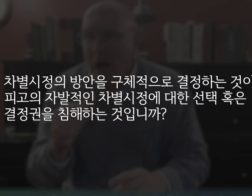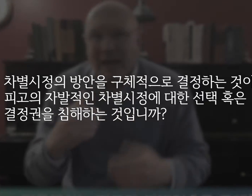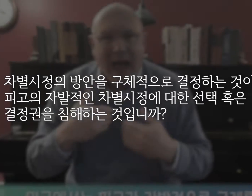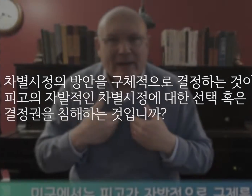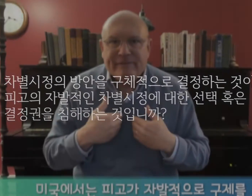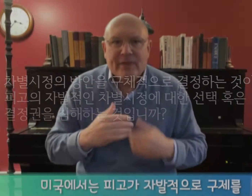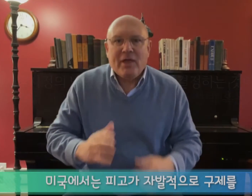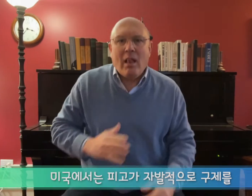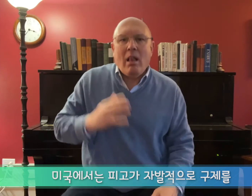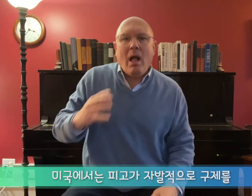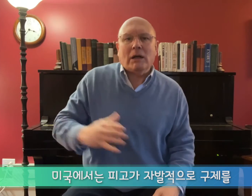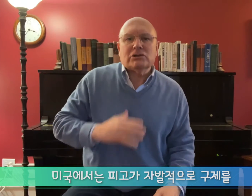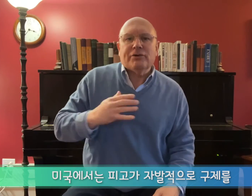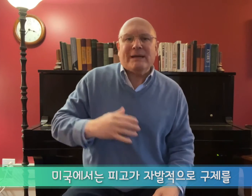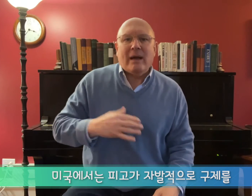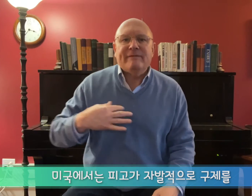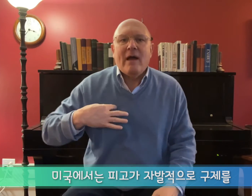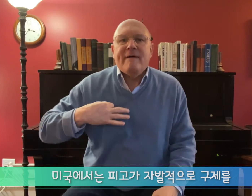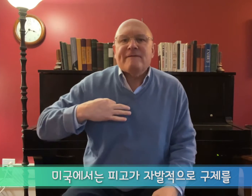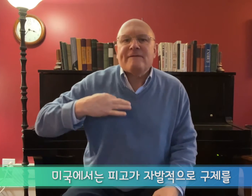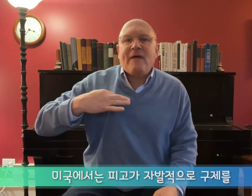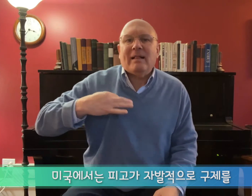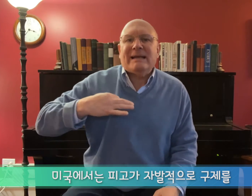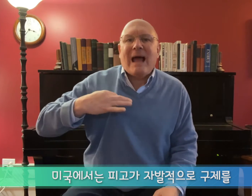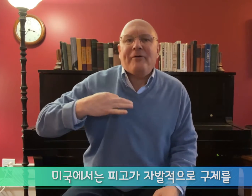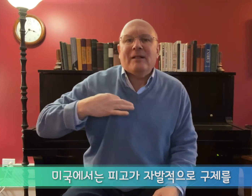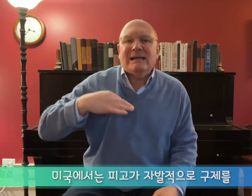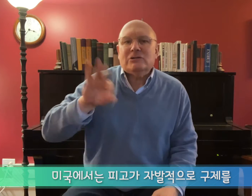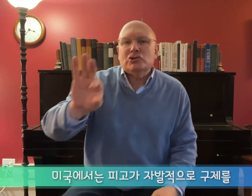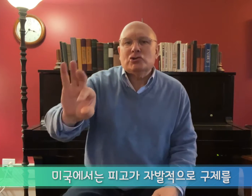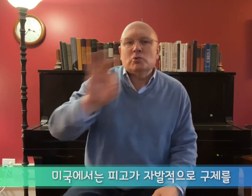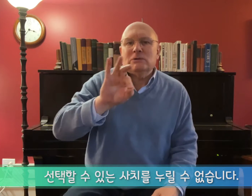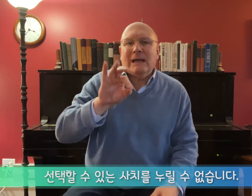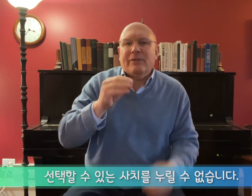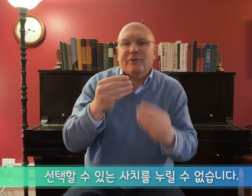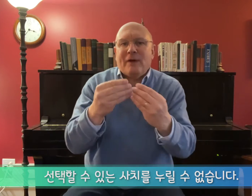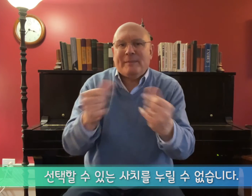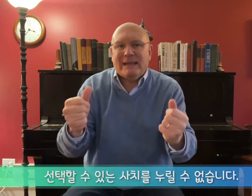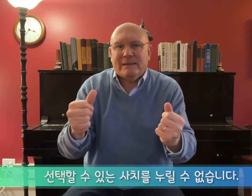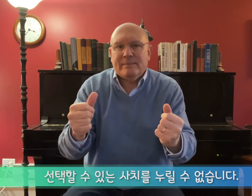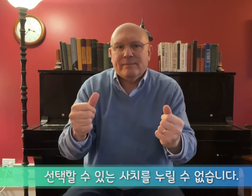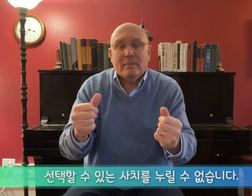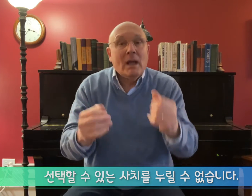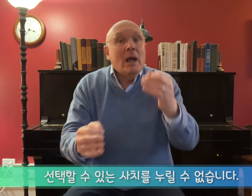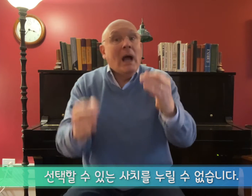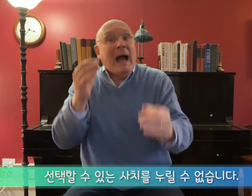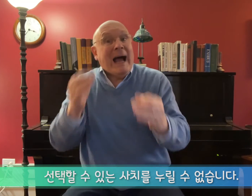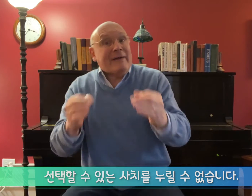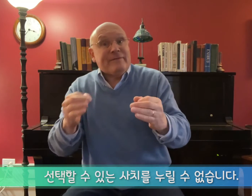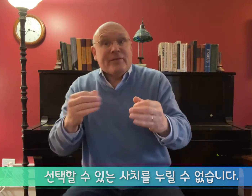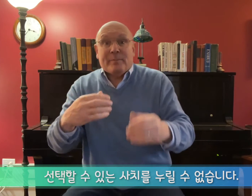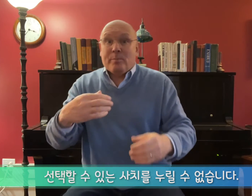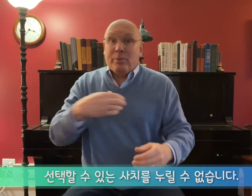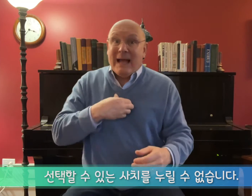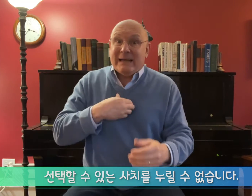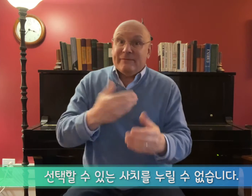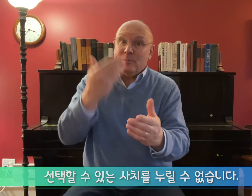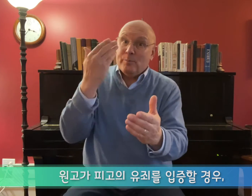In the United States, the defendant does not have the luxury of voluntarily choosing the remedy. If